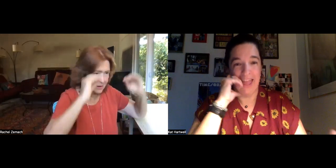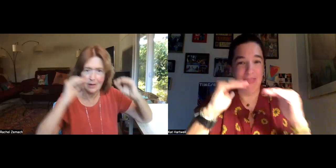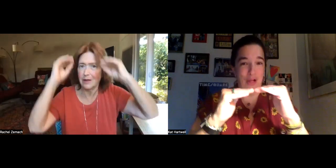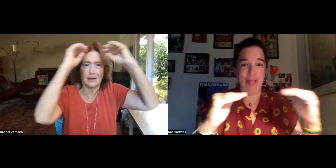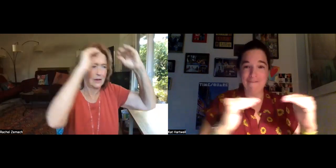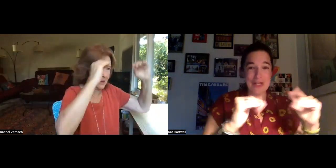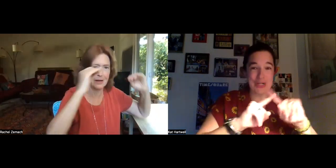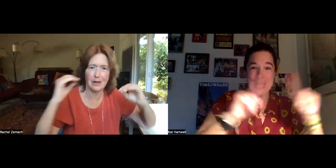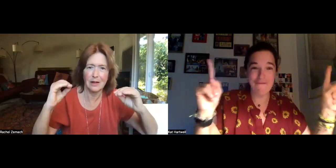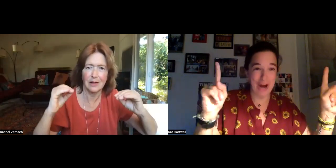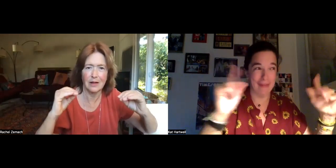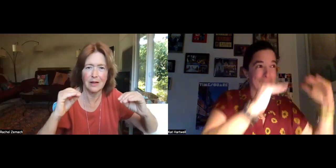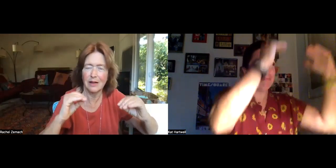And there's a different.